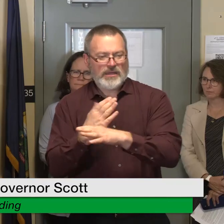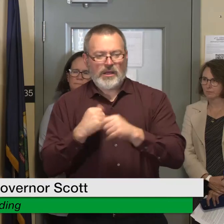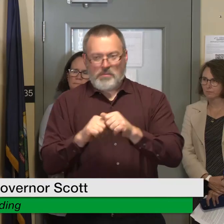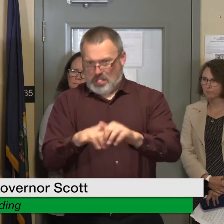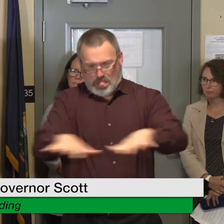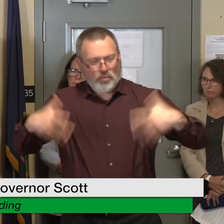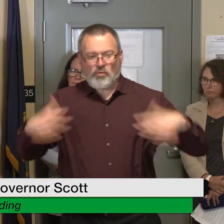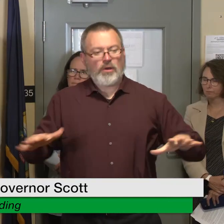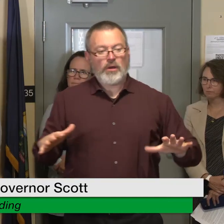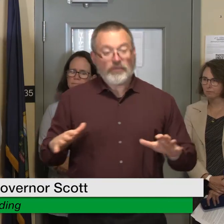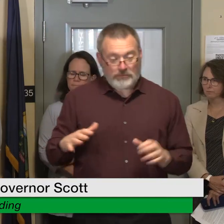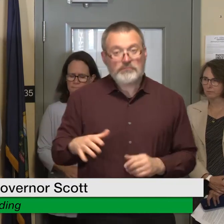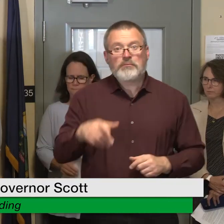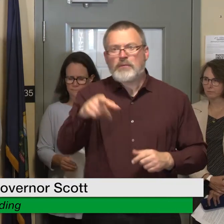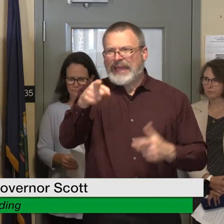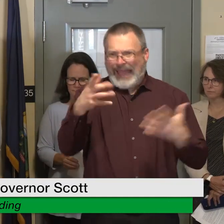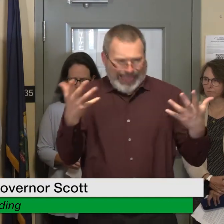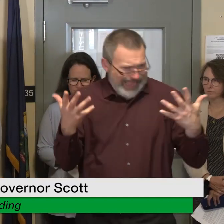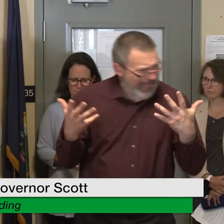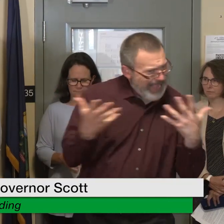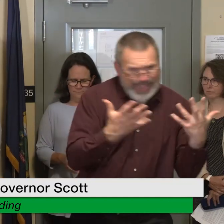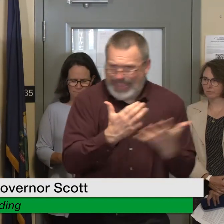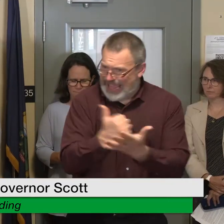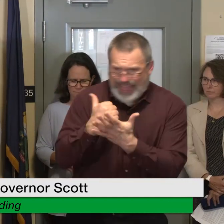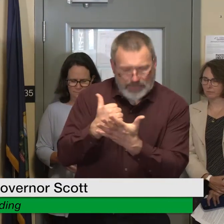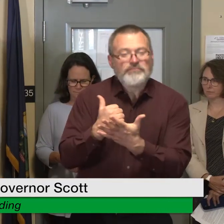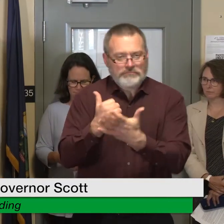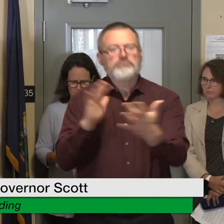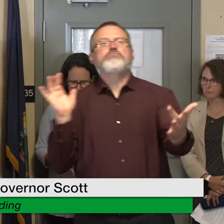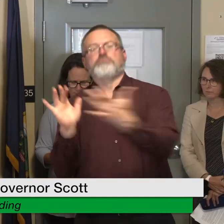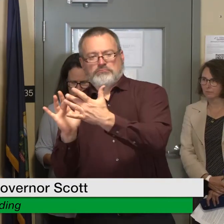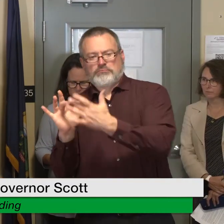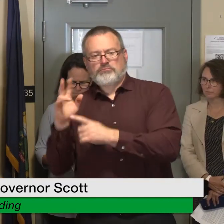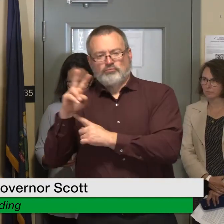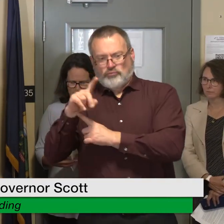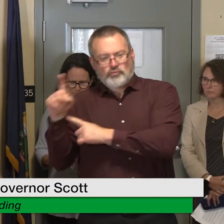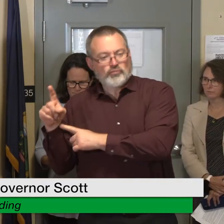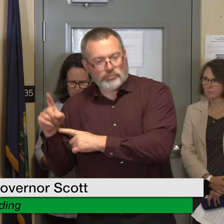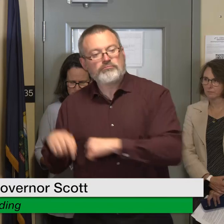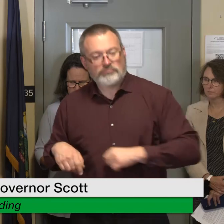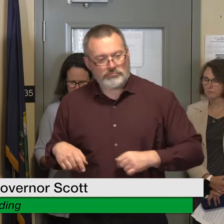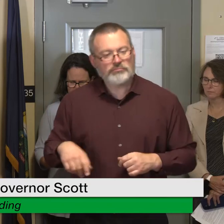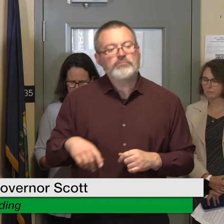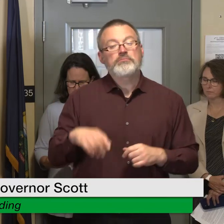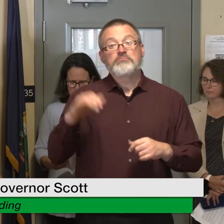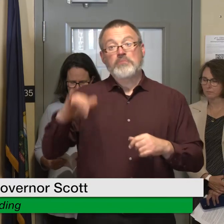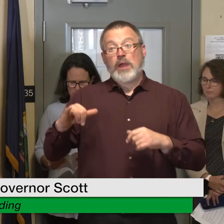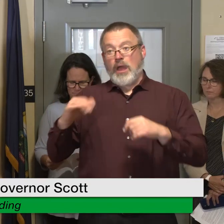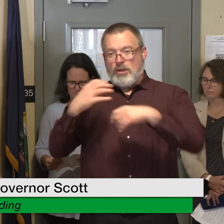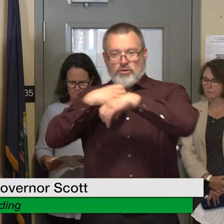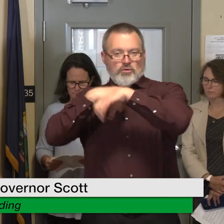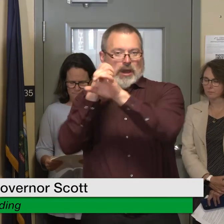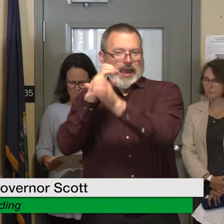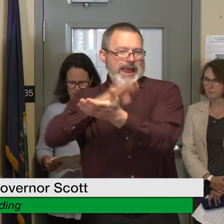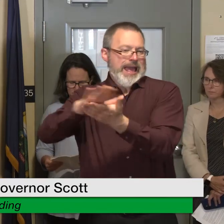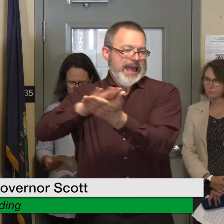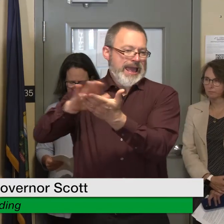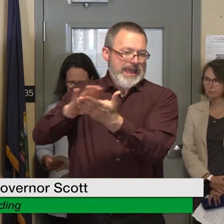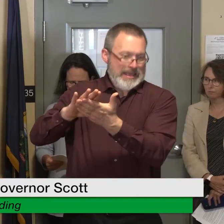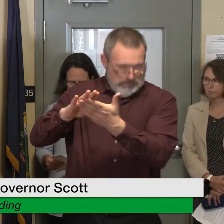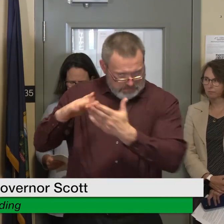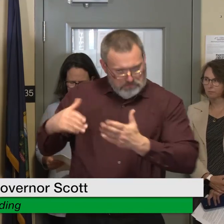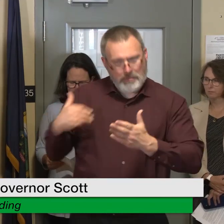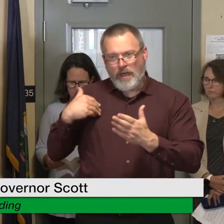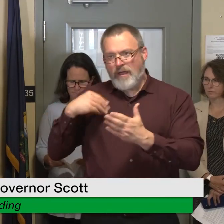call 211. Through that source, we can direct you to the Crisis Cleanup Line. This is a web-based platform that enables you